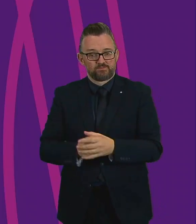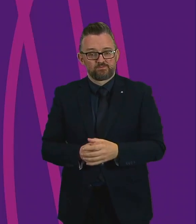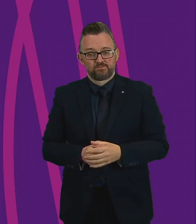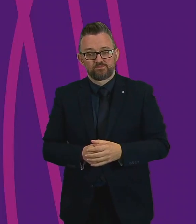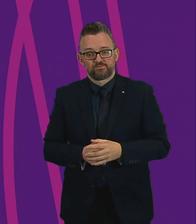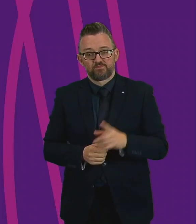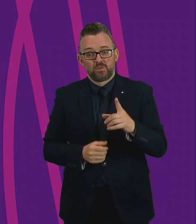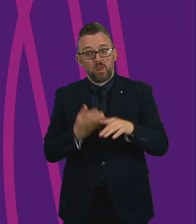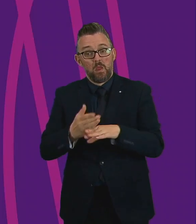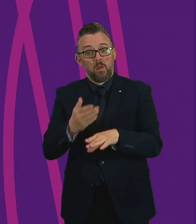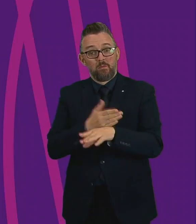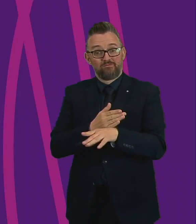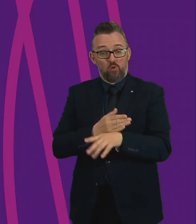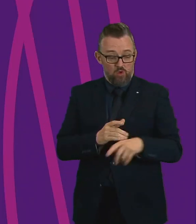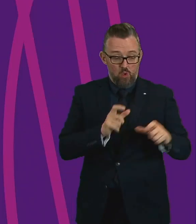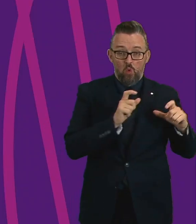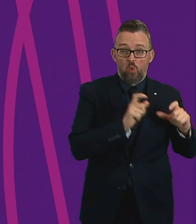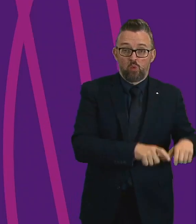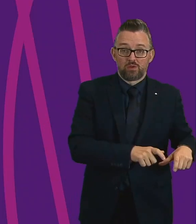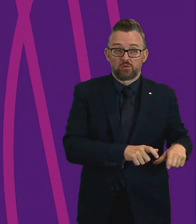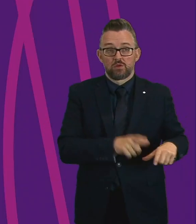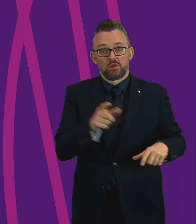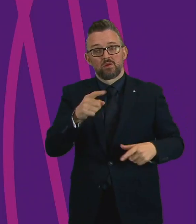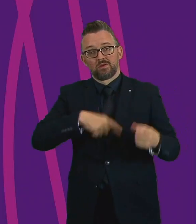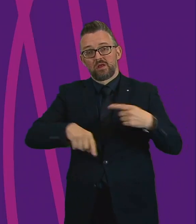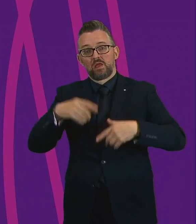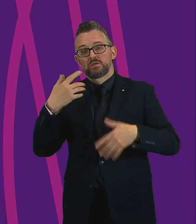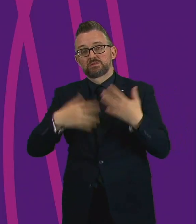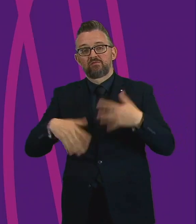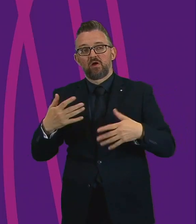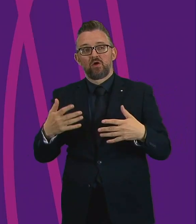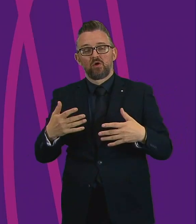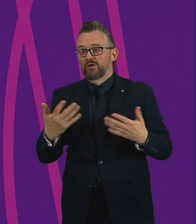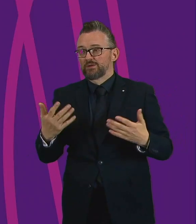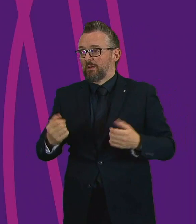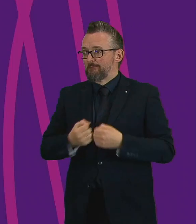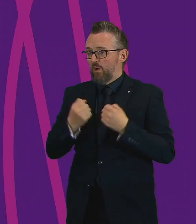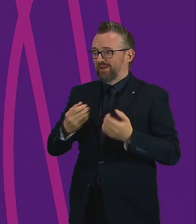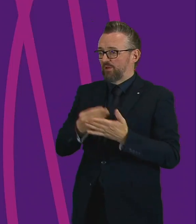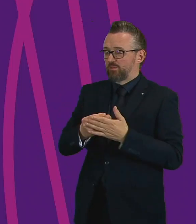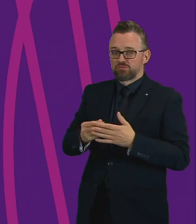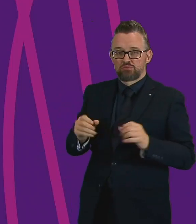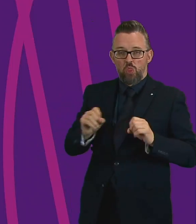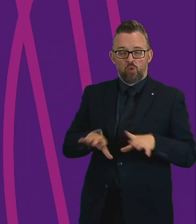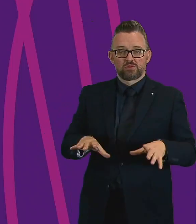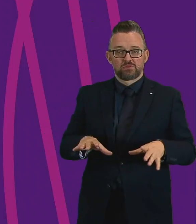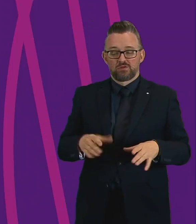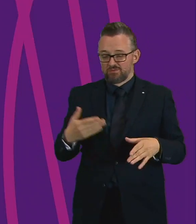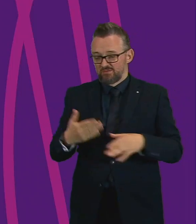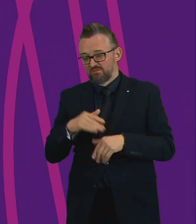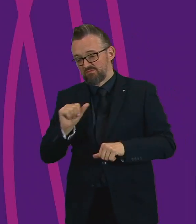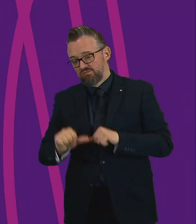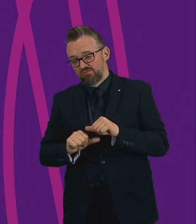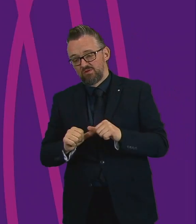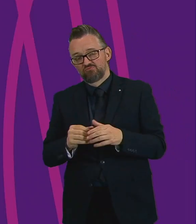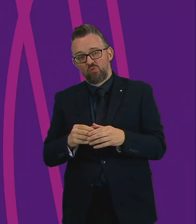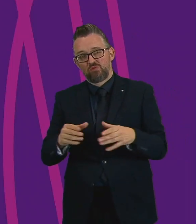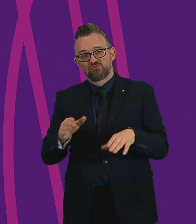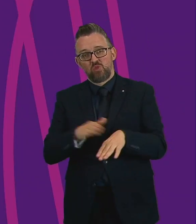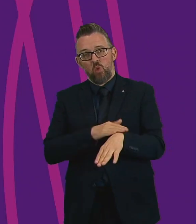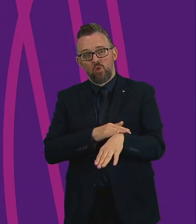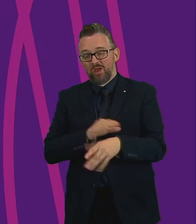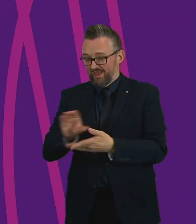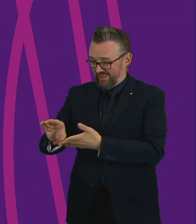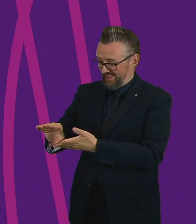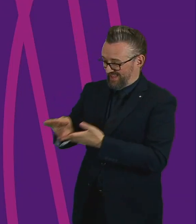Even before lockdown, people suffered a loss of individual economic power, with low productivity, growth across the UK, stagnant income since